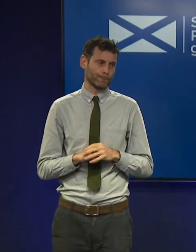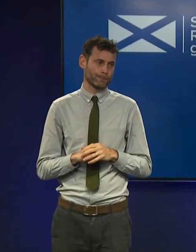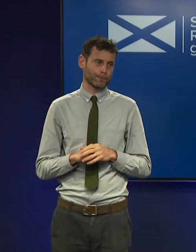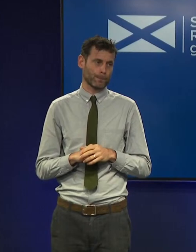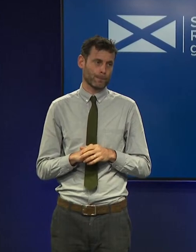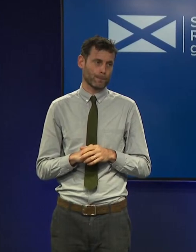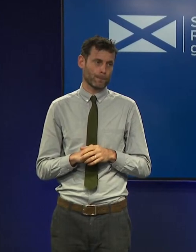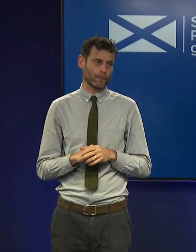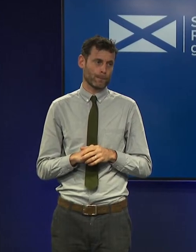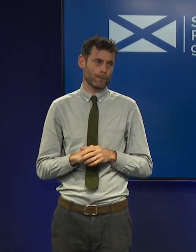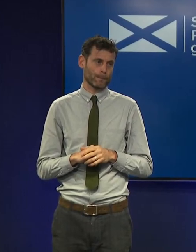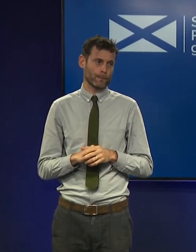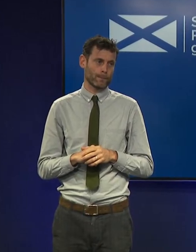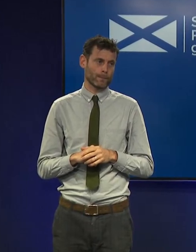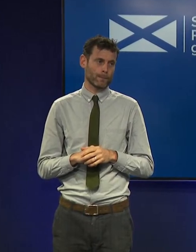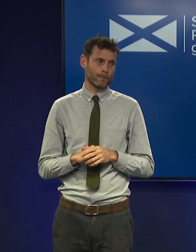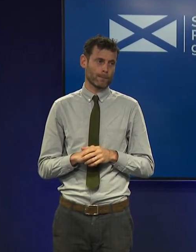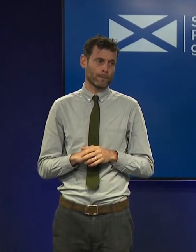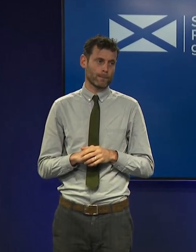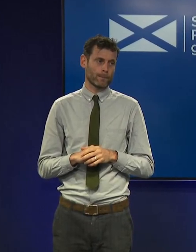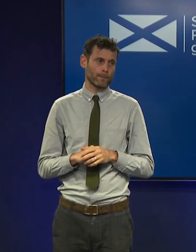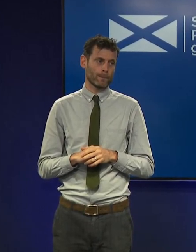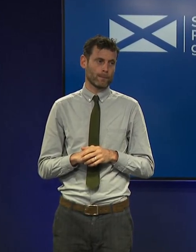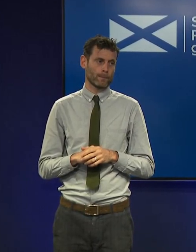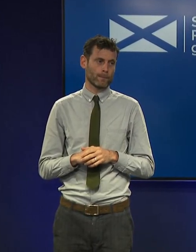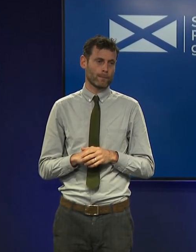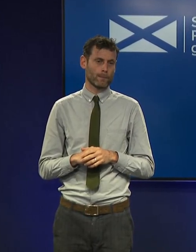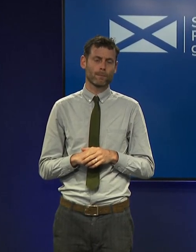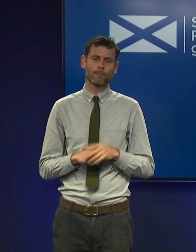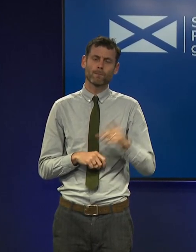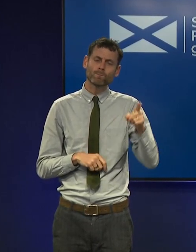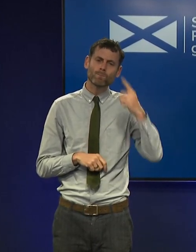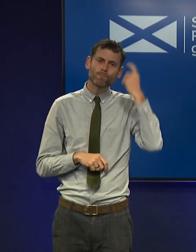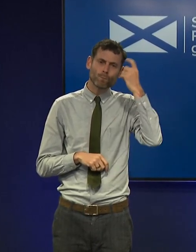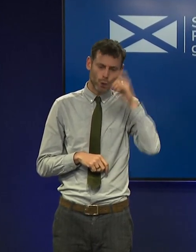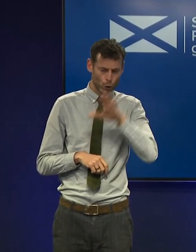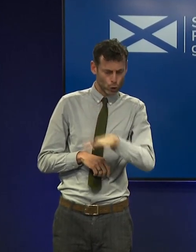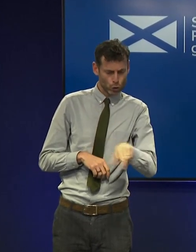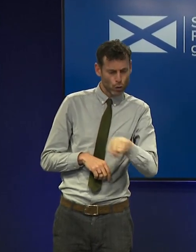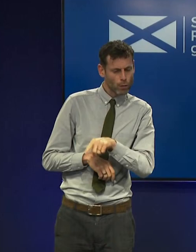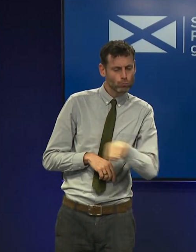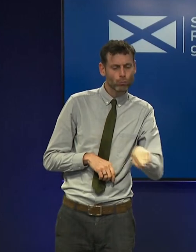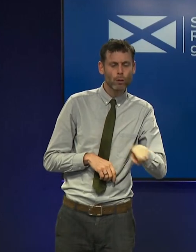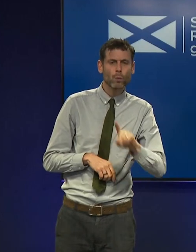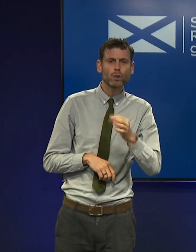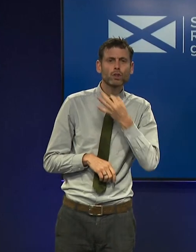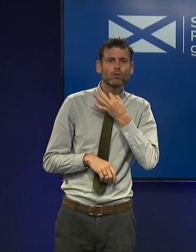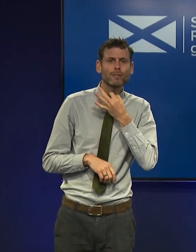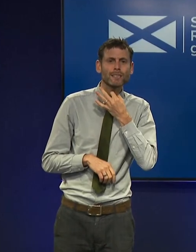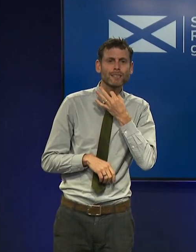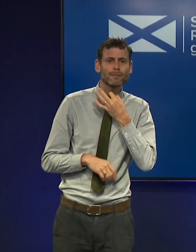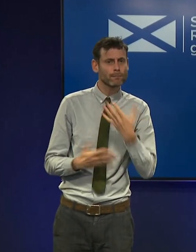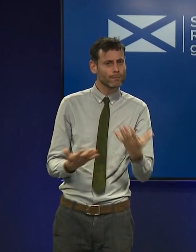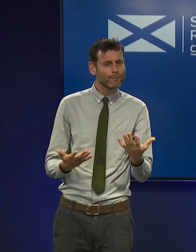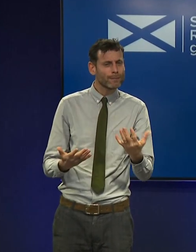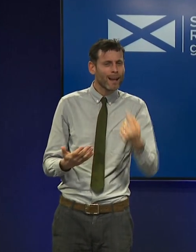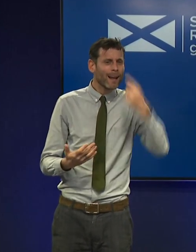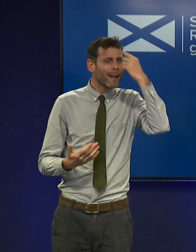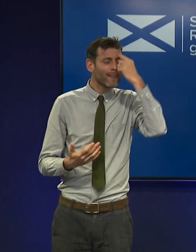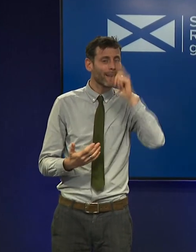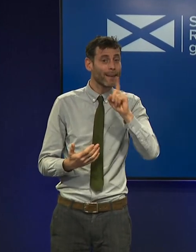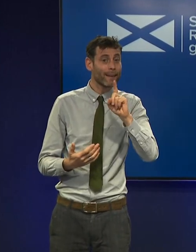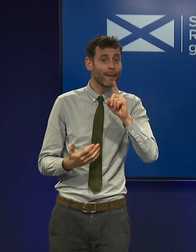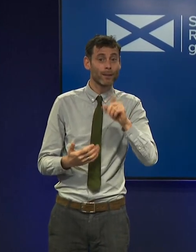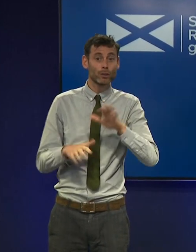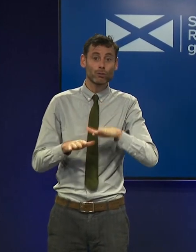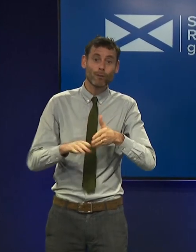Thank you. Do you have any idea how this strain affects children? And with lots of events coming up, like meetings with Santa and things, would you